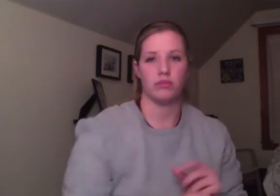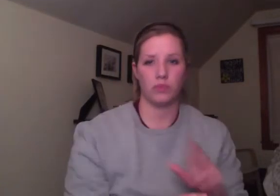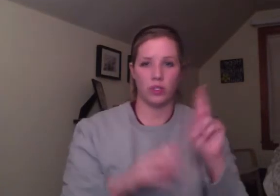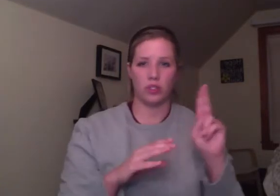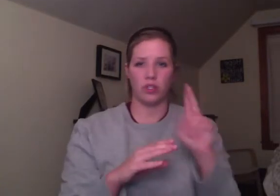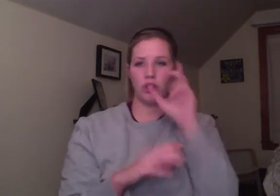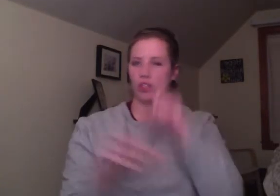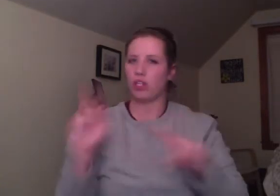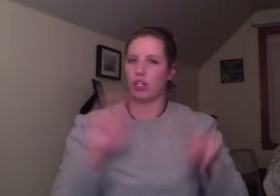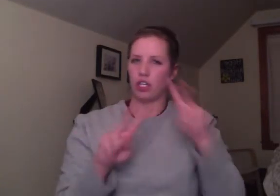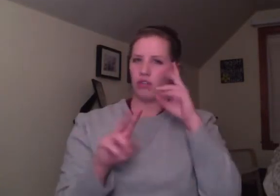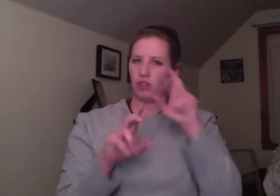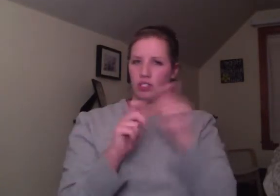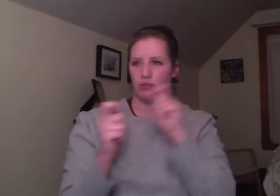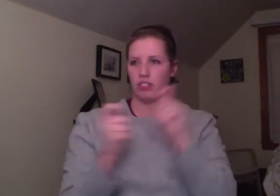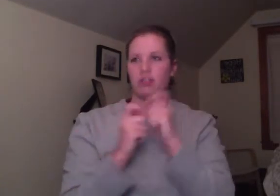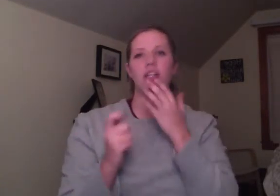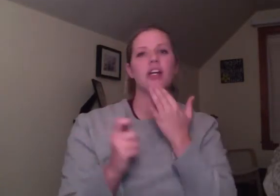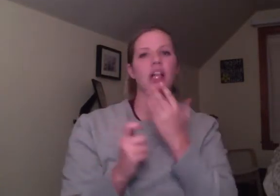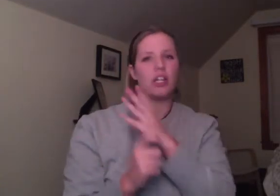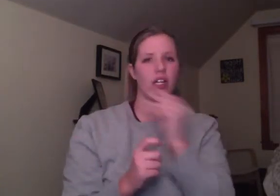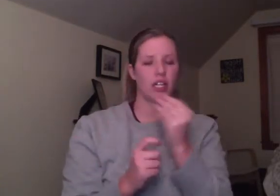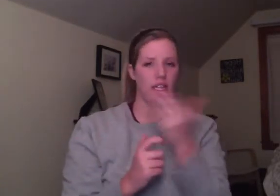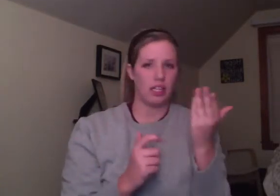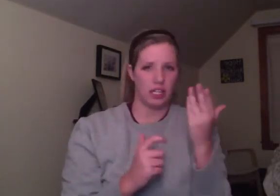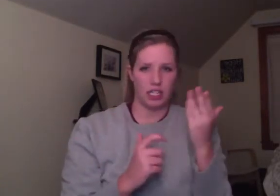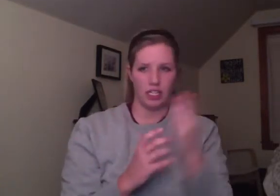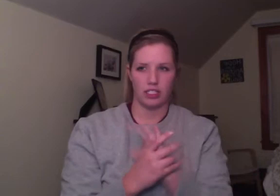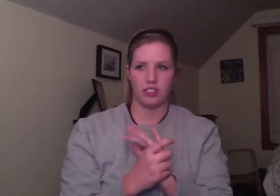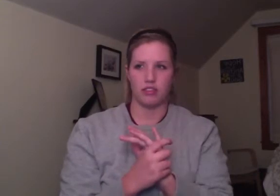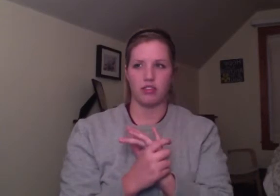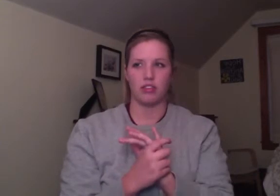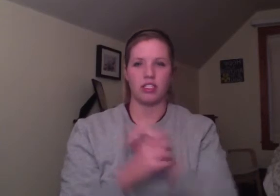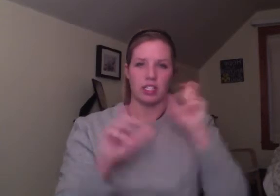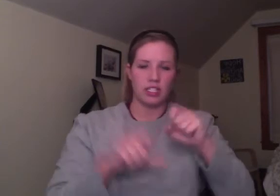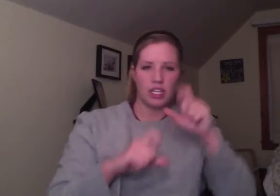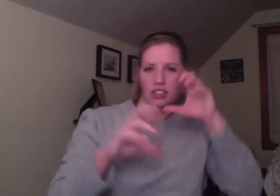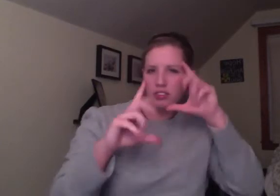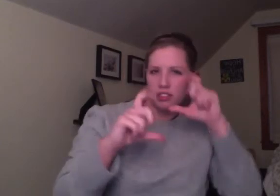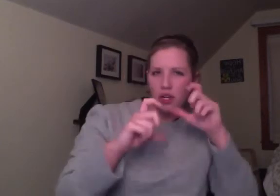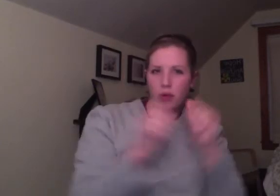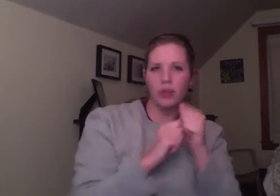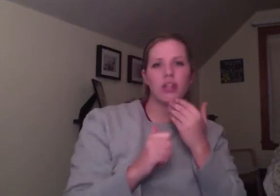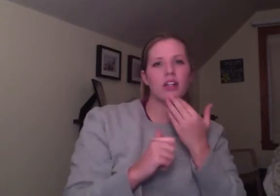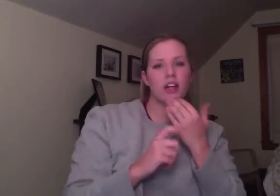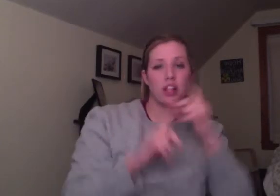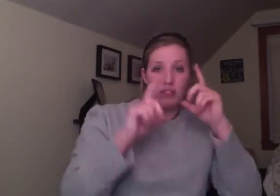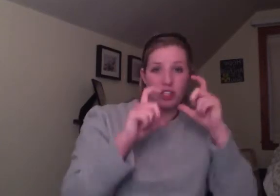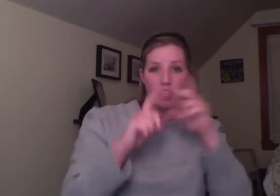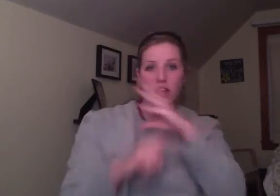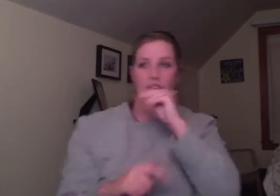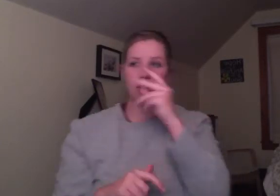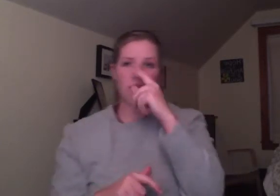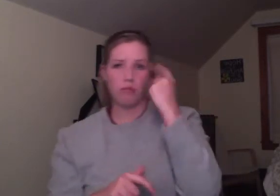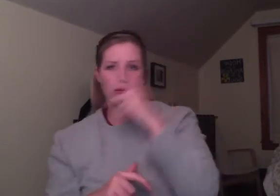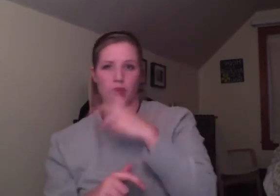and things that you can capture with color photography. And then when I'm shooting black and white, I put on my black and white eyes, and I'm looking